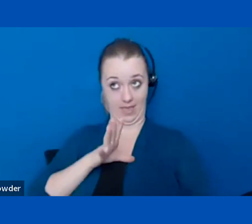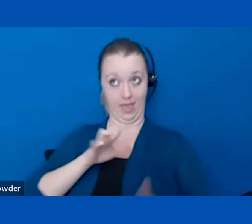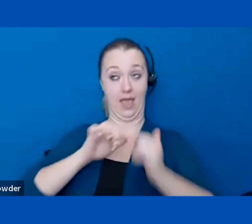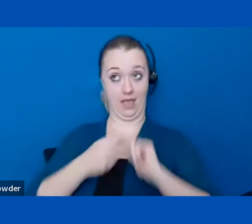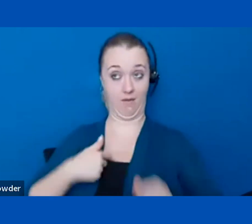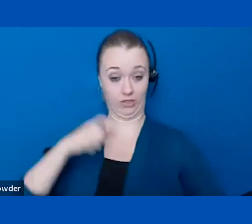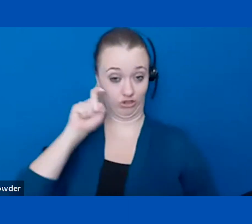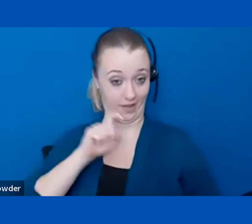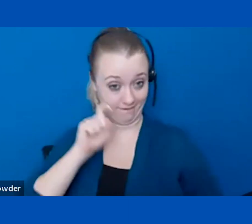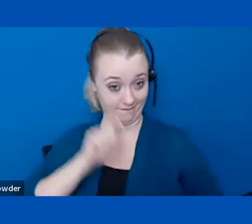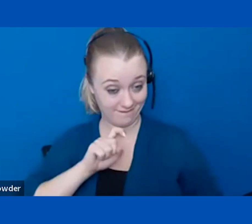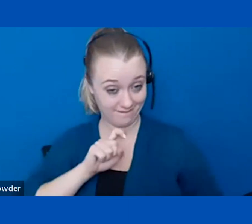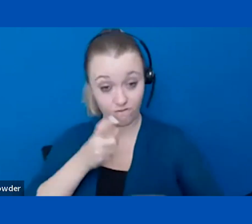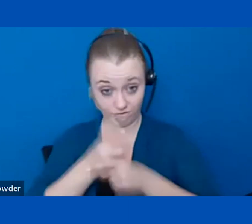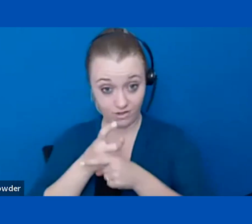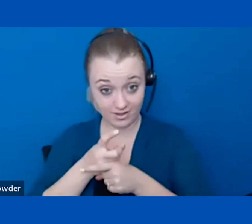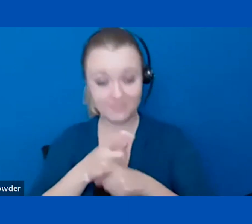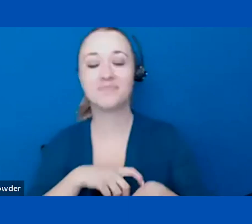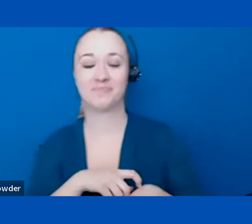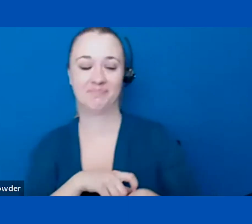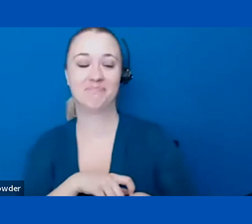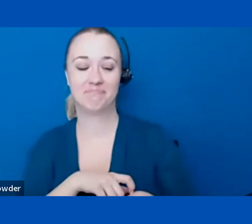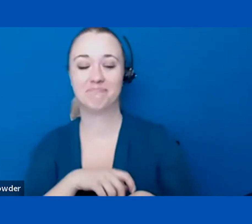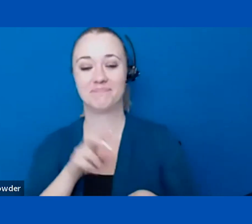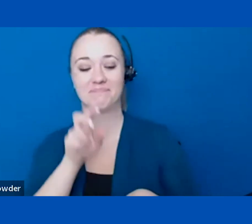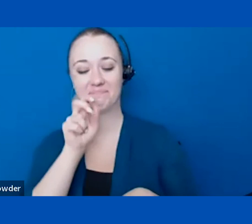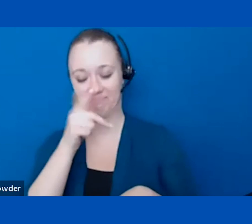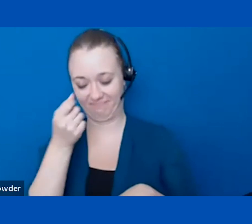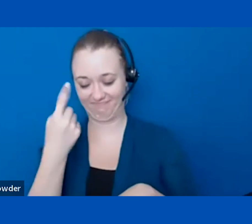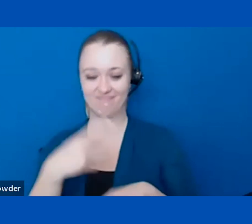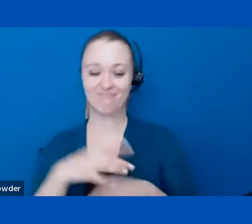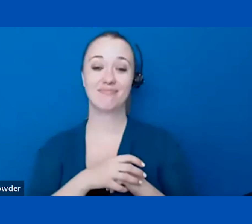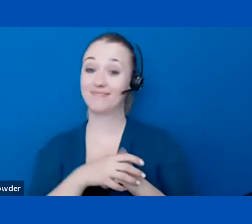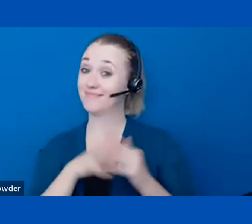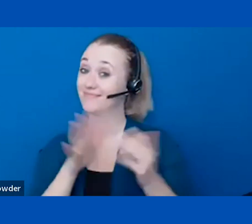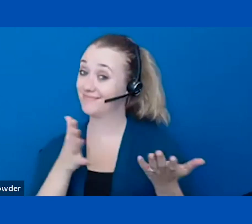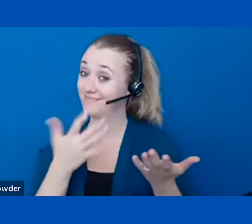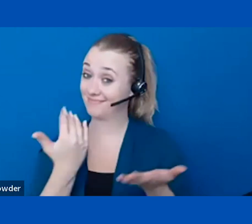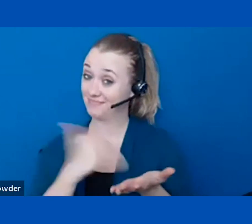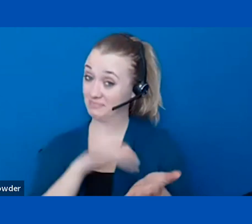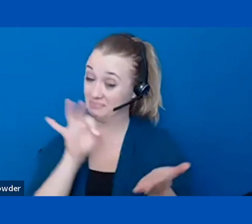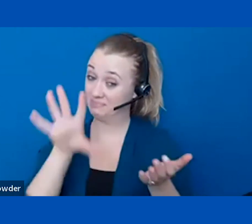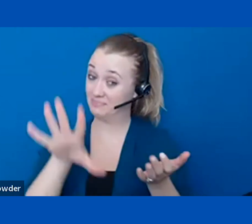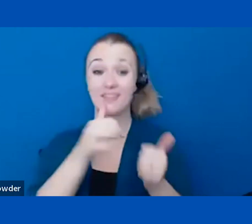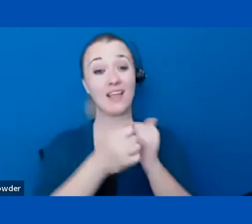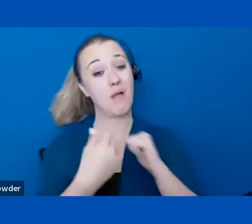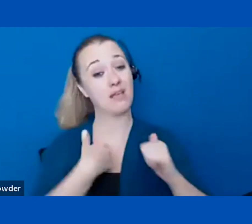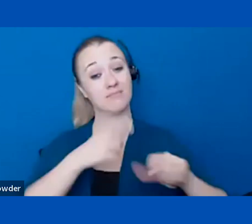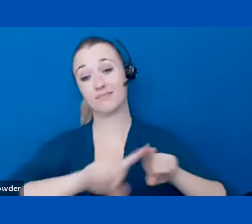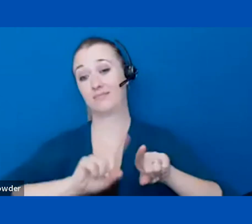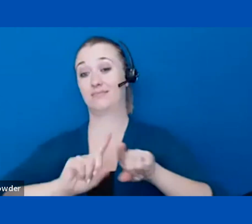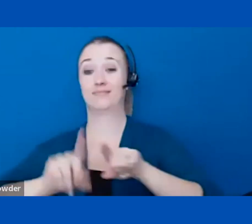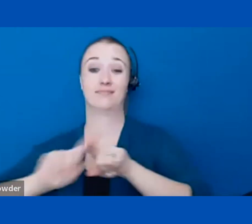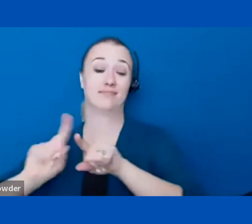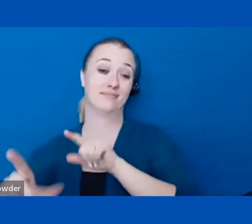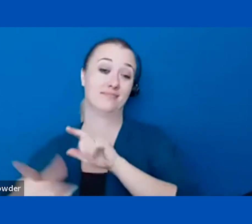correct? Yeah. Okay, cool. So again, I'm gonna say this. Everybody has their own techniques. I'm not sure if there's